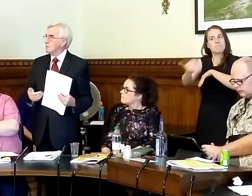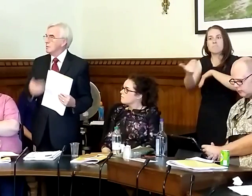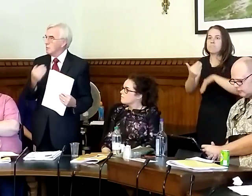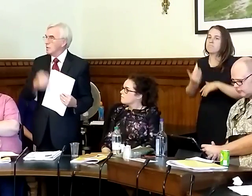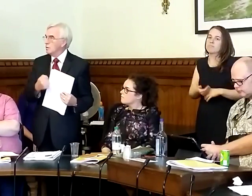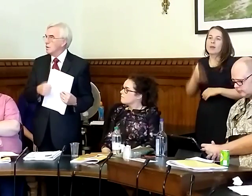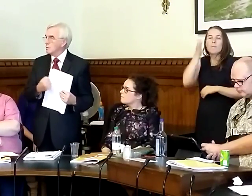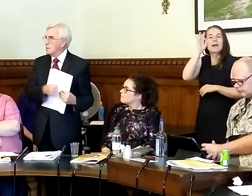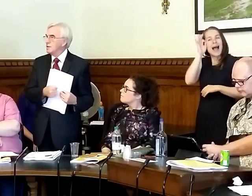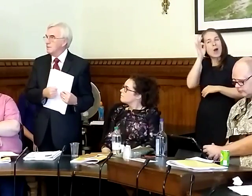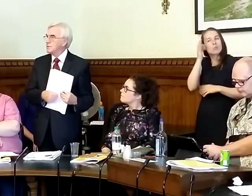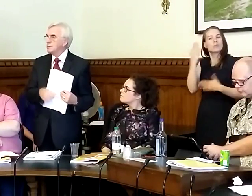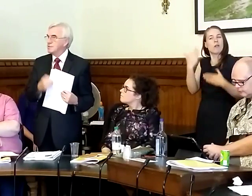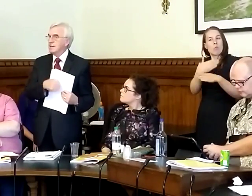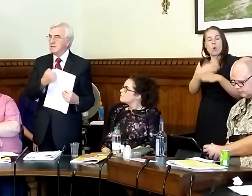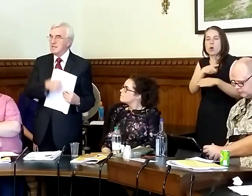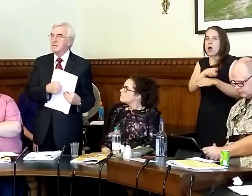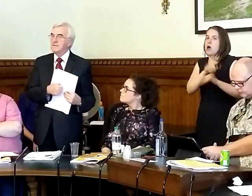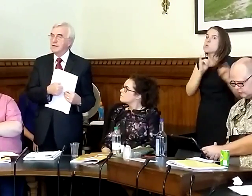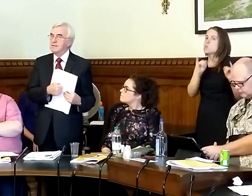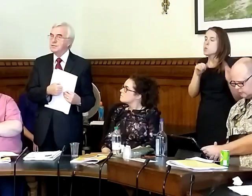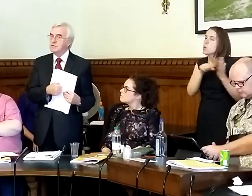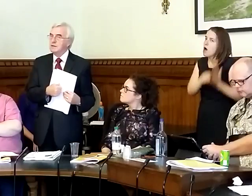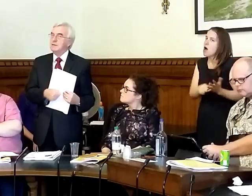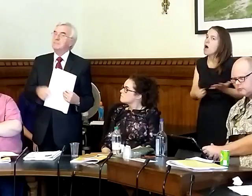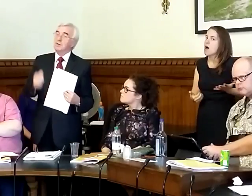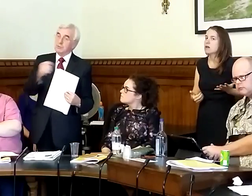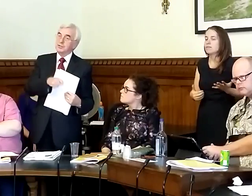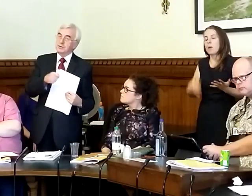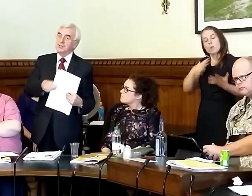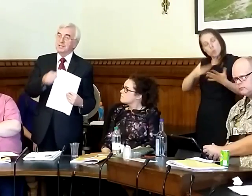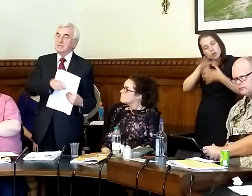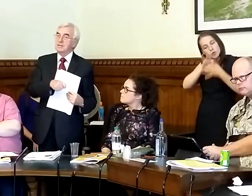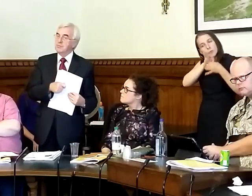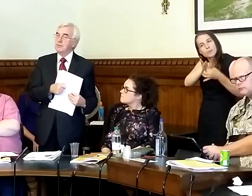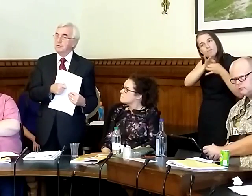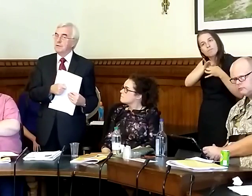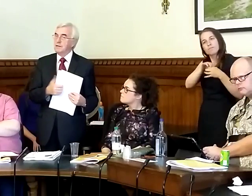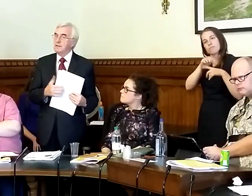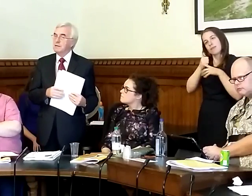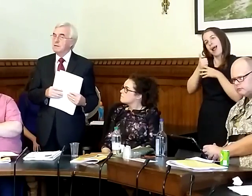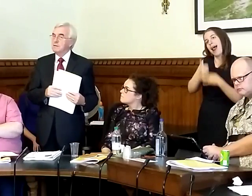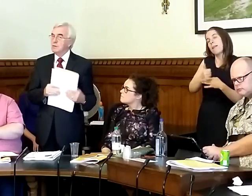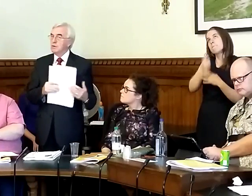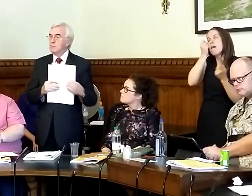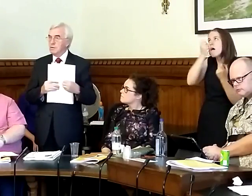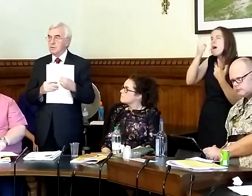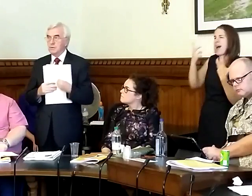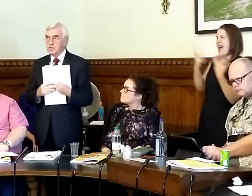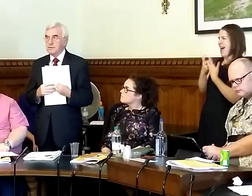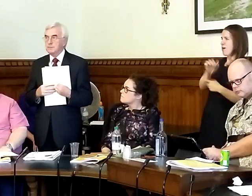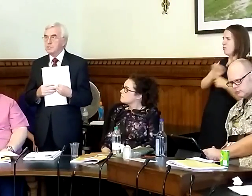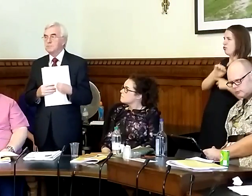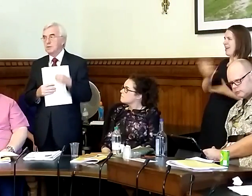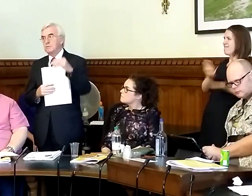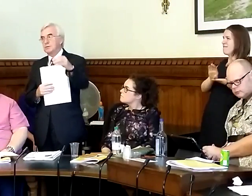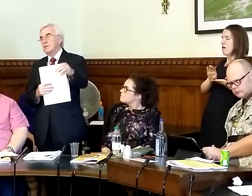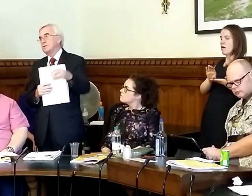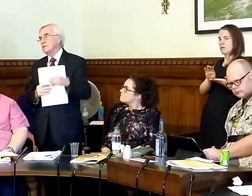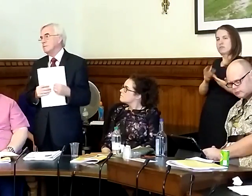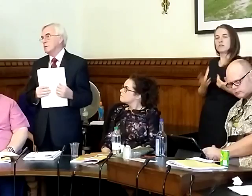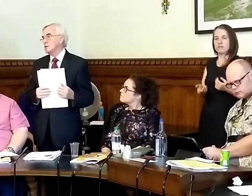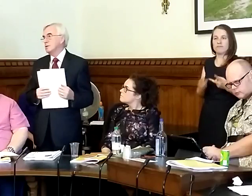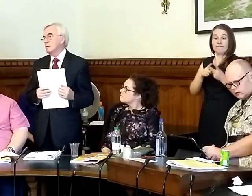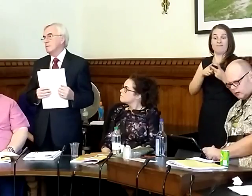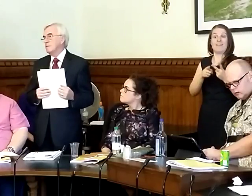under. But we want to work with them to protect these funds. But also, just as importantly, we want to work with them to expose